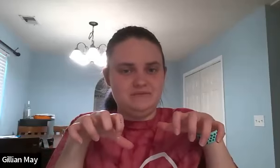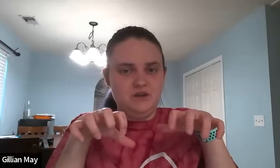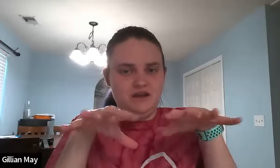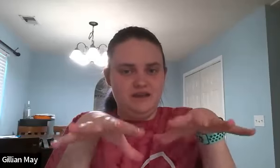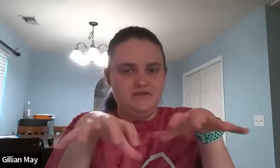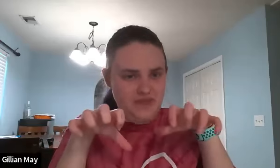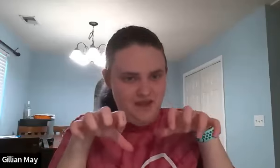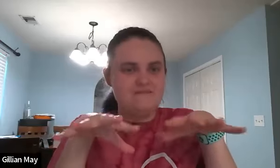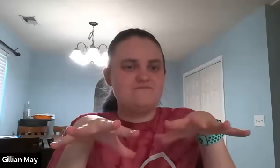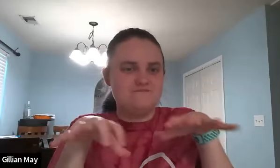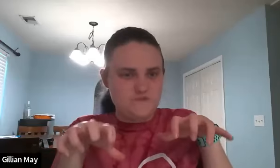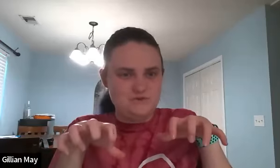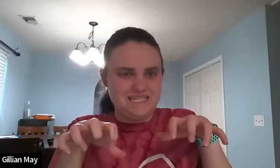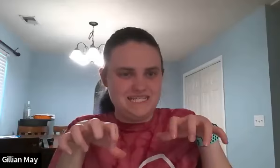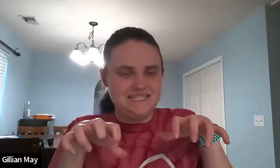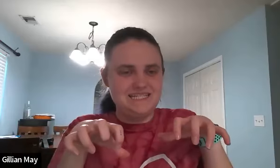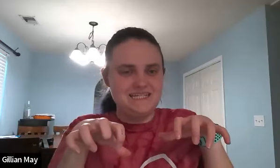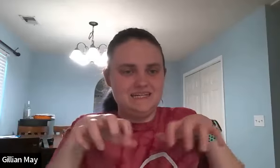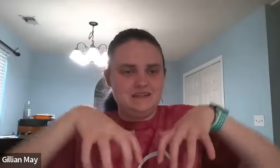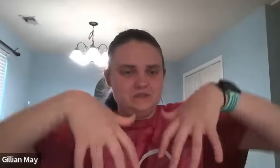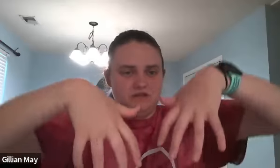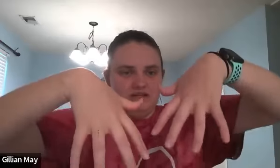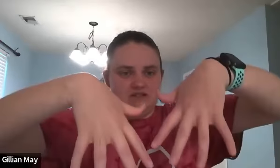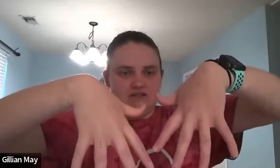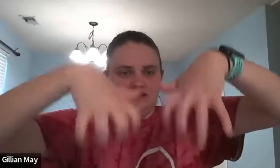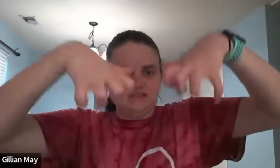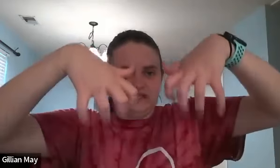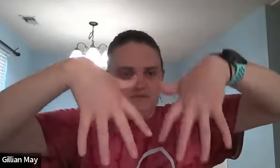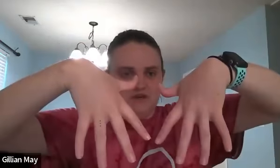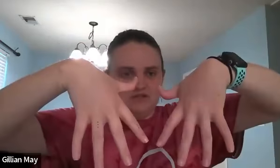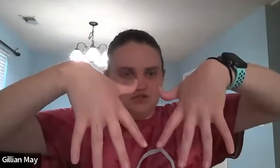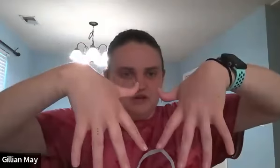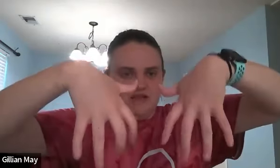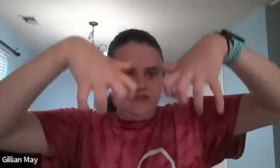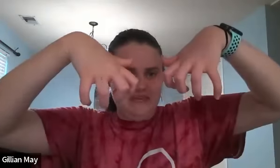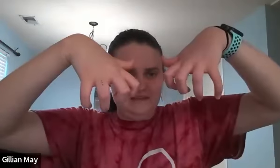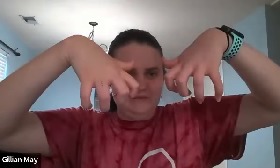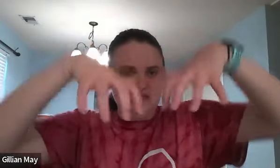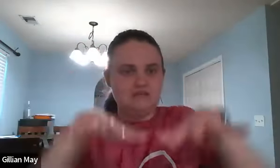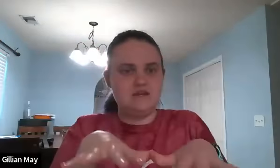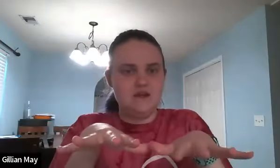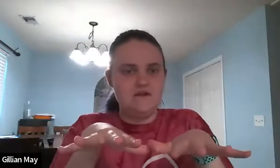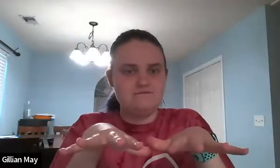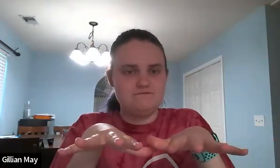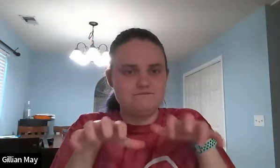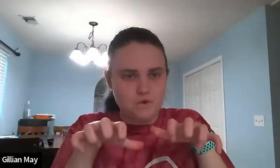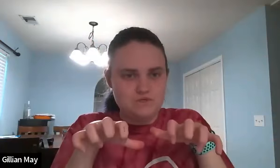kind of like have them, yeah, frozen. Let me turn it down so you can see it. So it's like my fingers are straight and then they end in a bend.